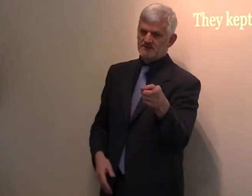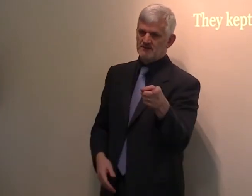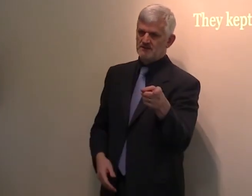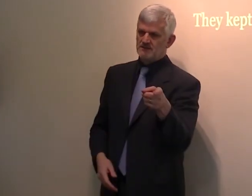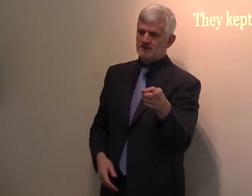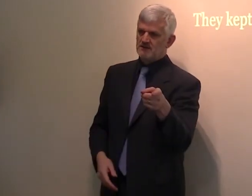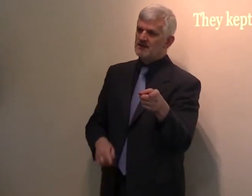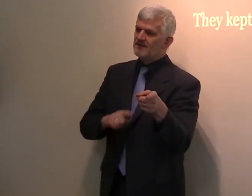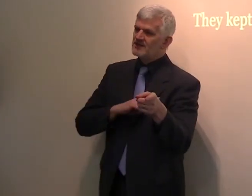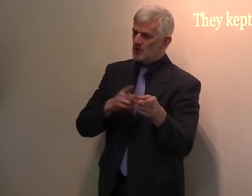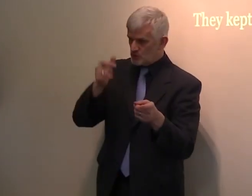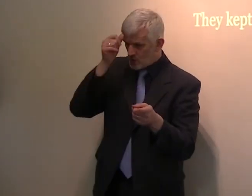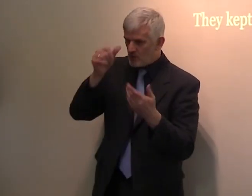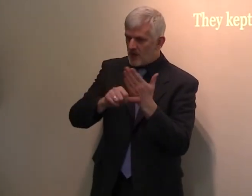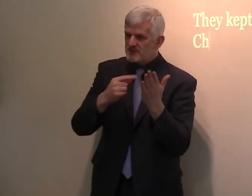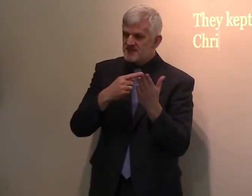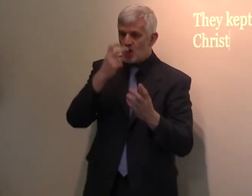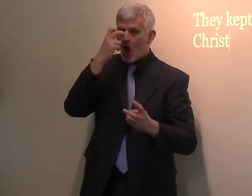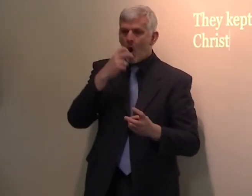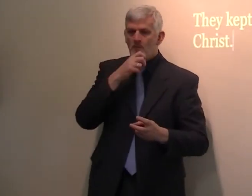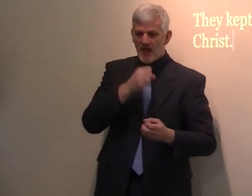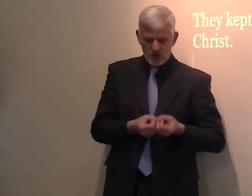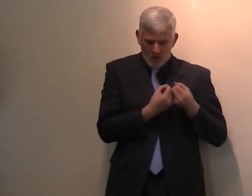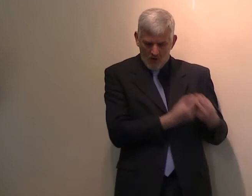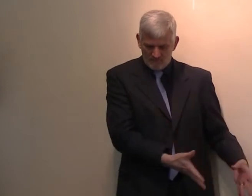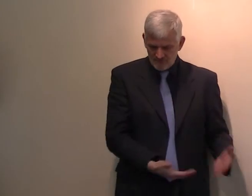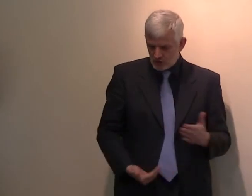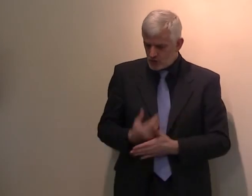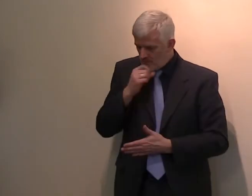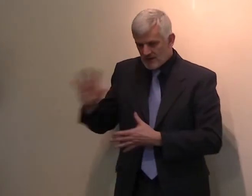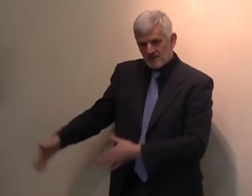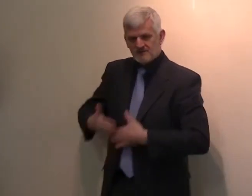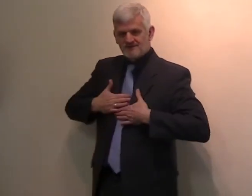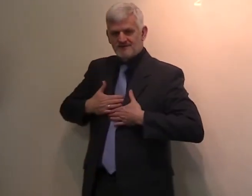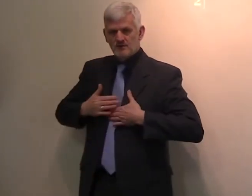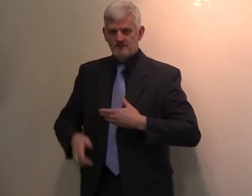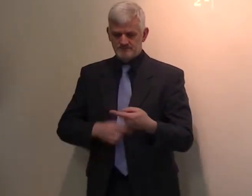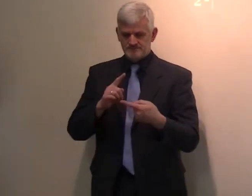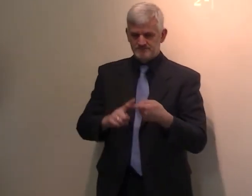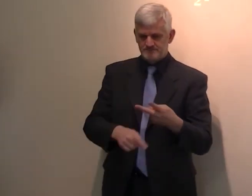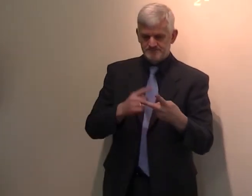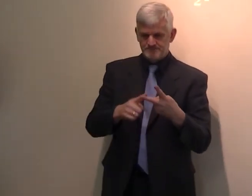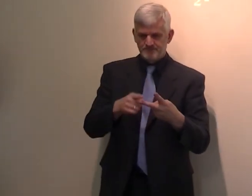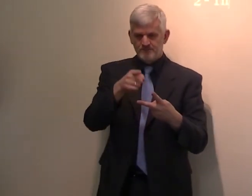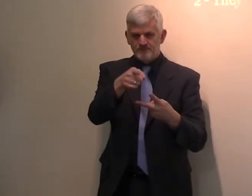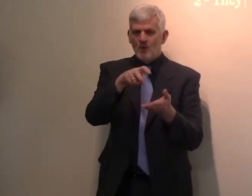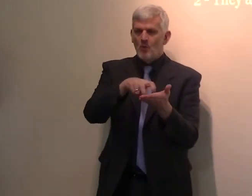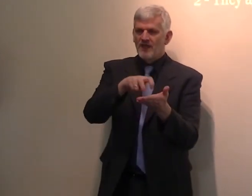the old man and put on the new man. And the second description, they are walking.